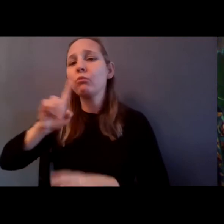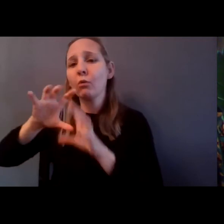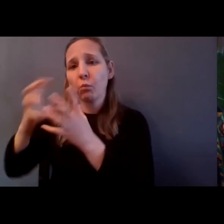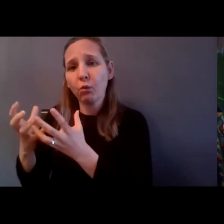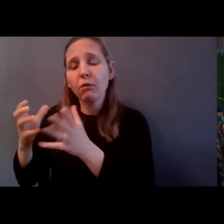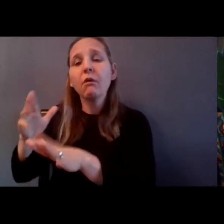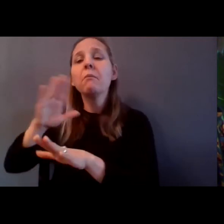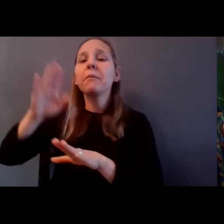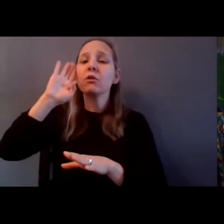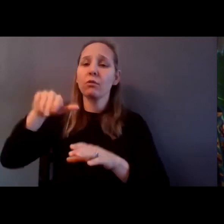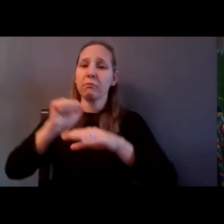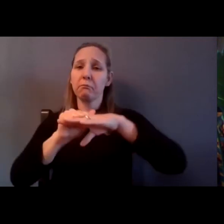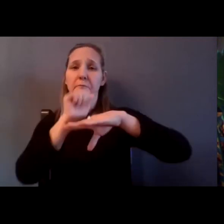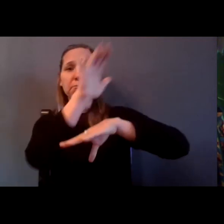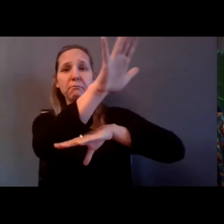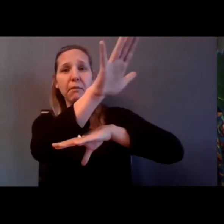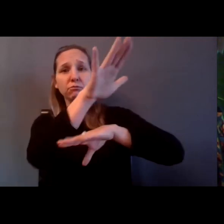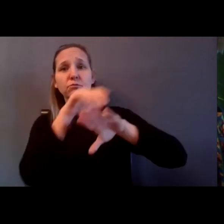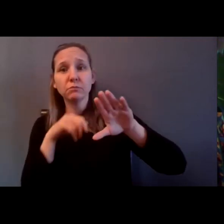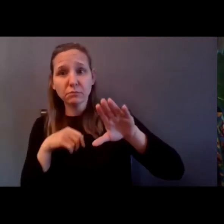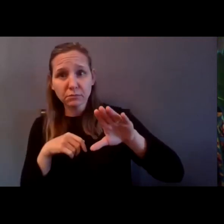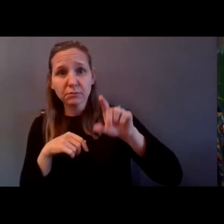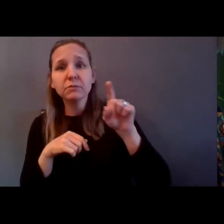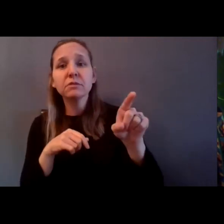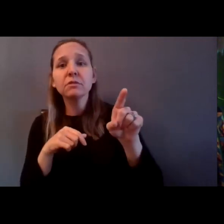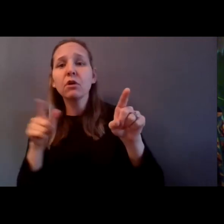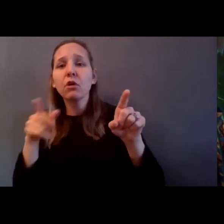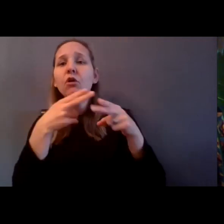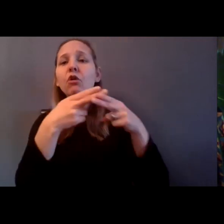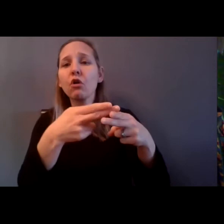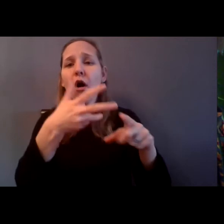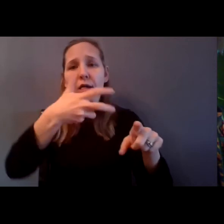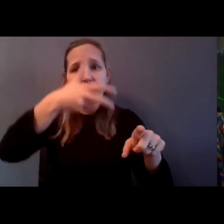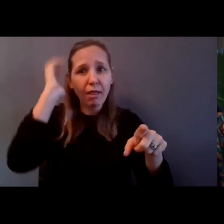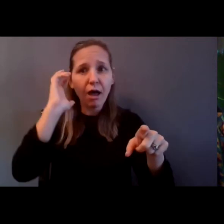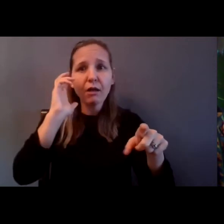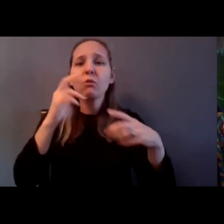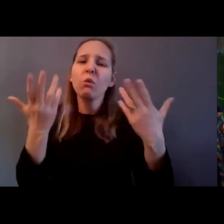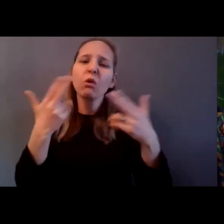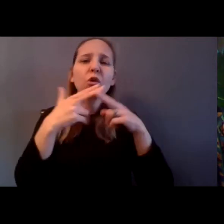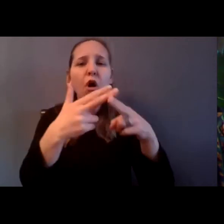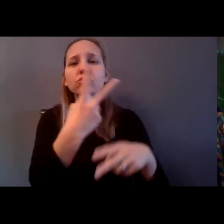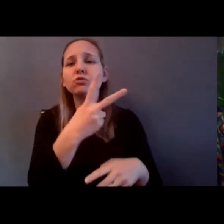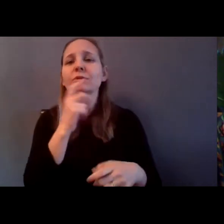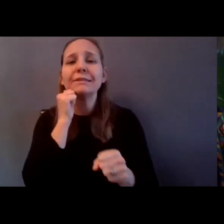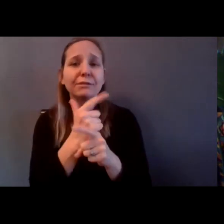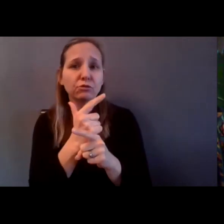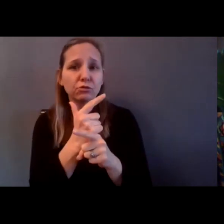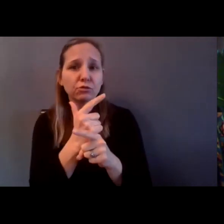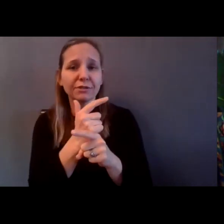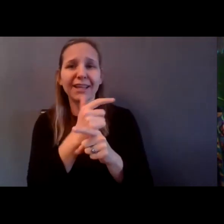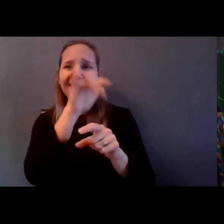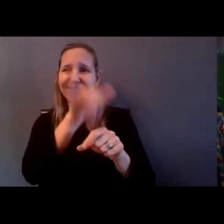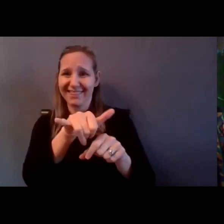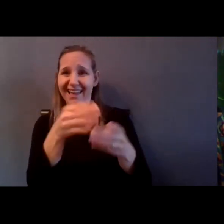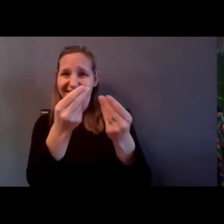the what is referred to as the Lion or the Two Sisters, it is in our landscape that reflects back